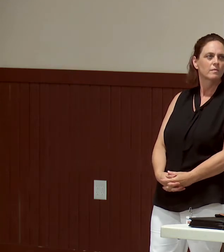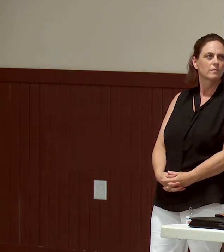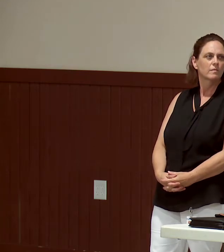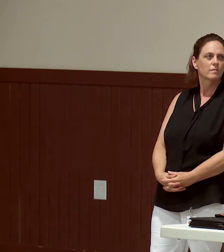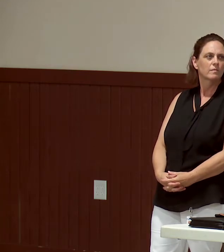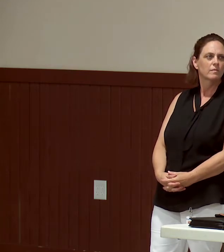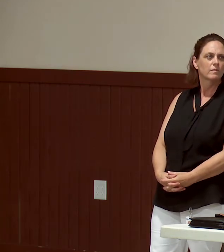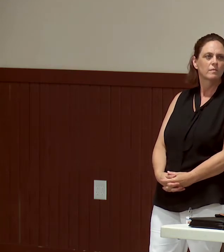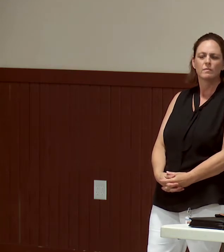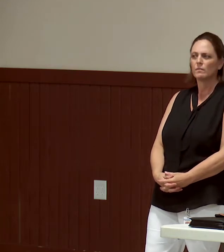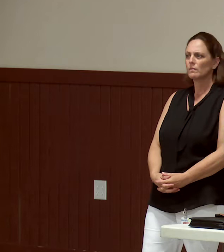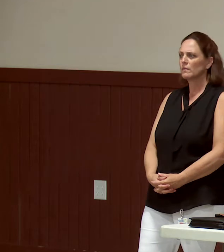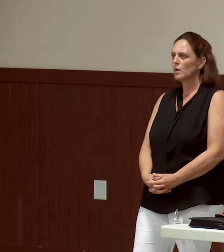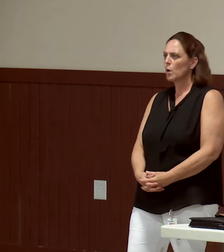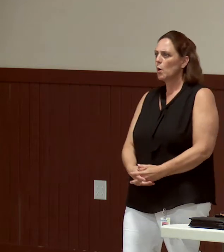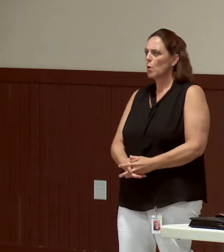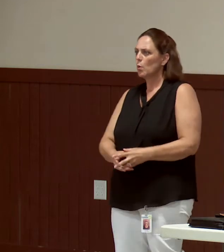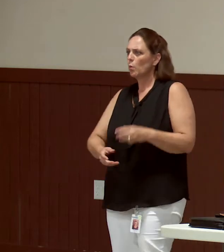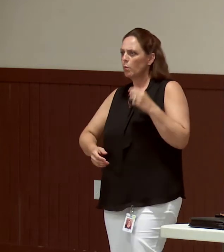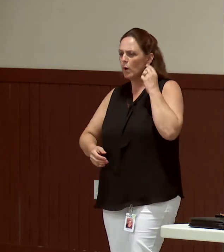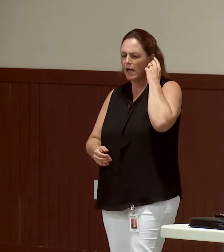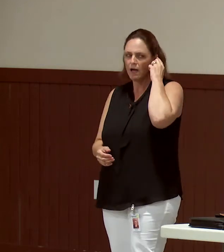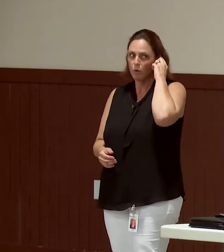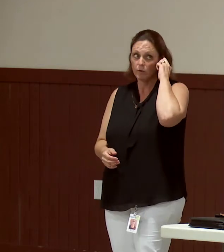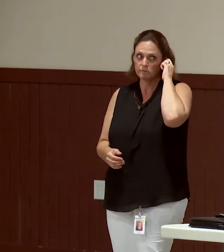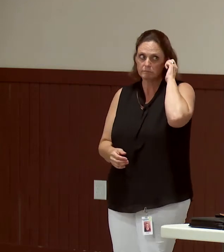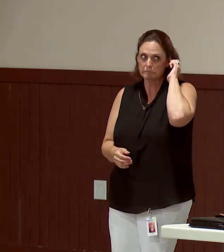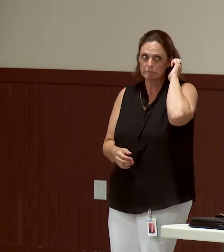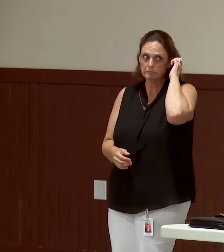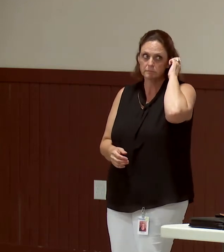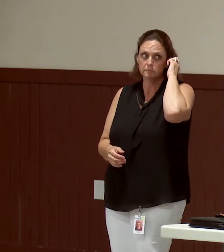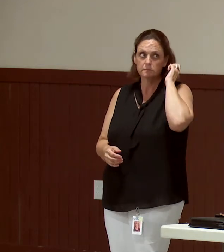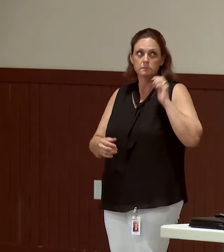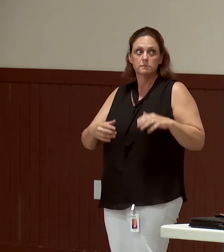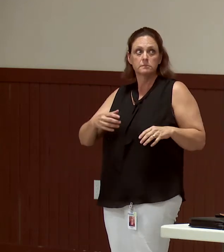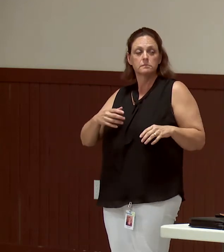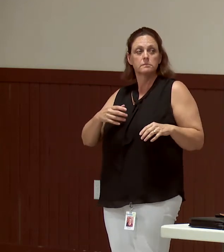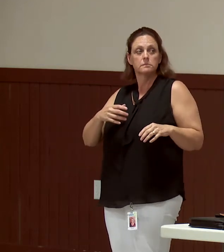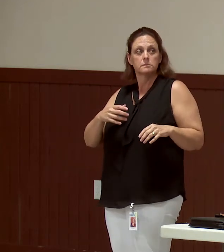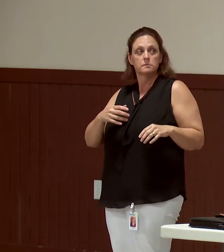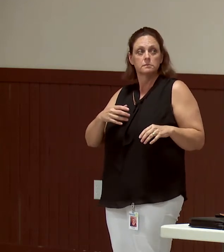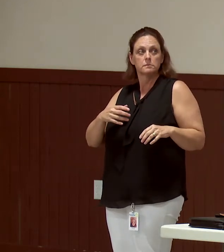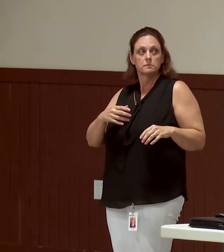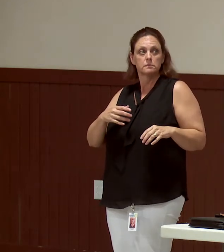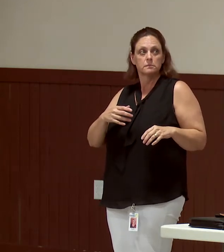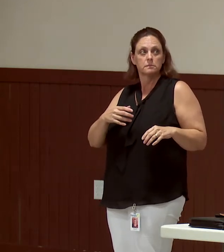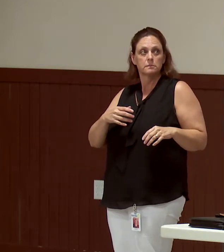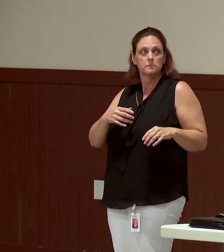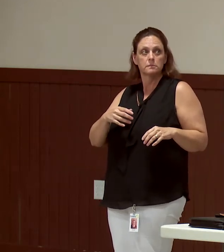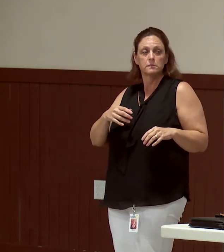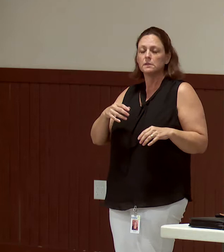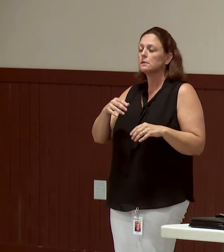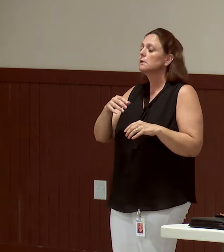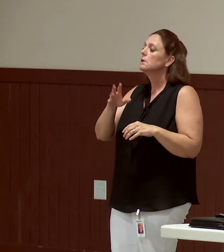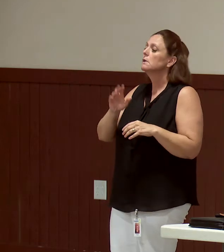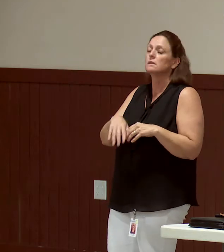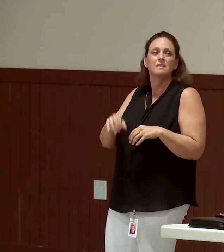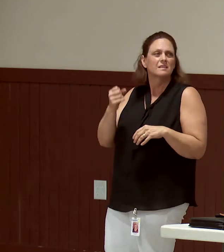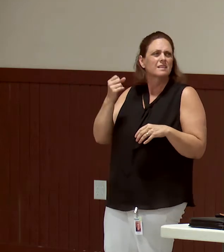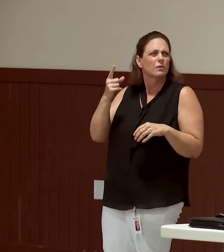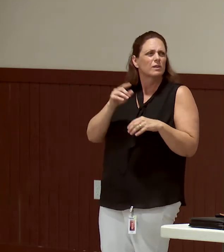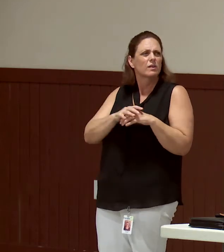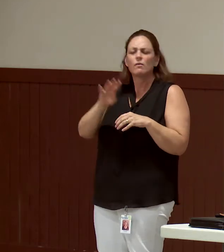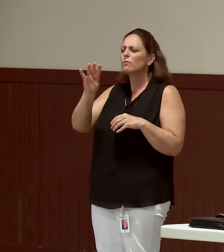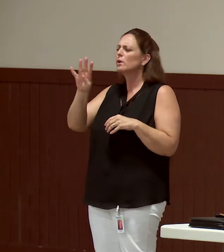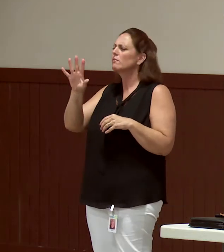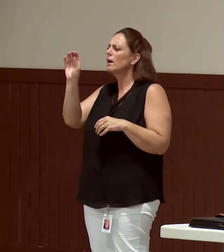our rental population is composed of white residents of Linn County, where 45% of the request for rental